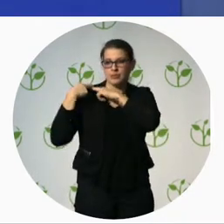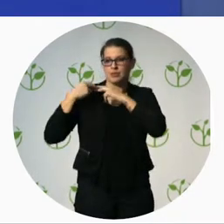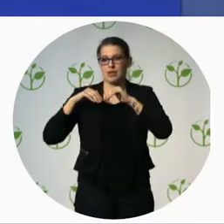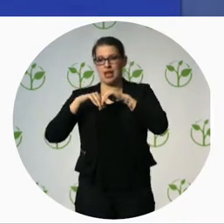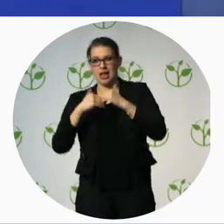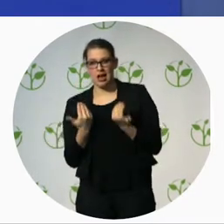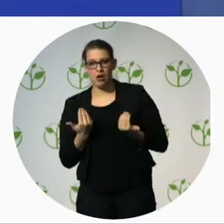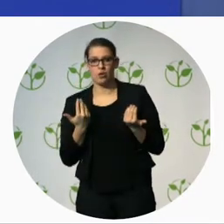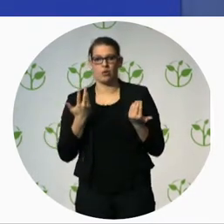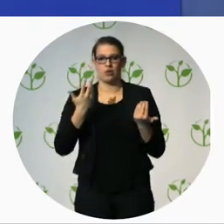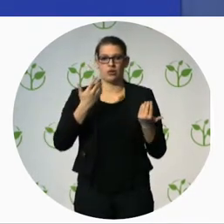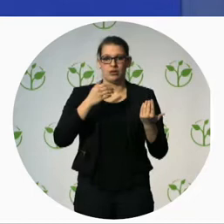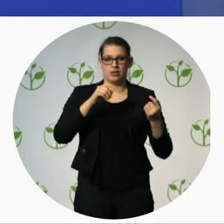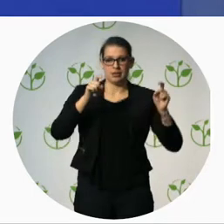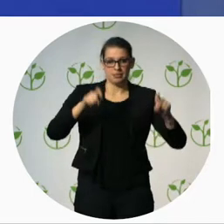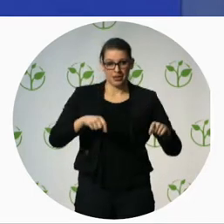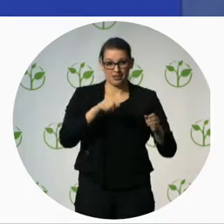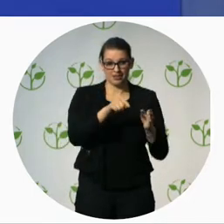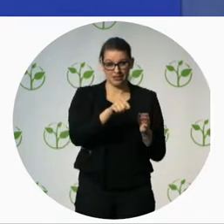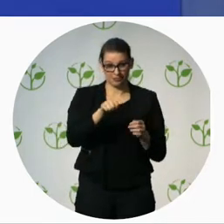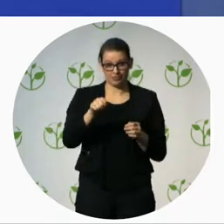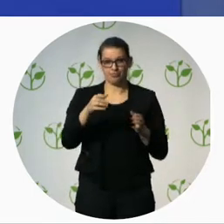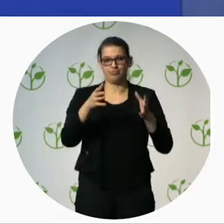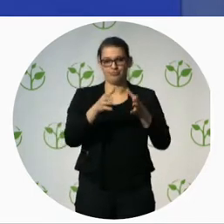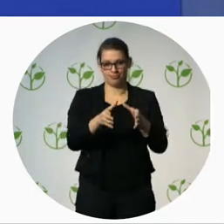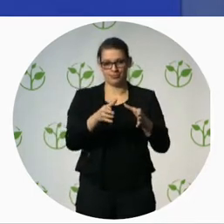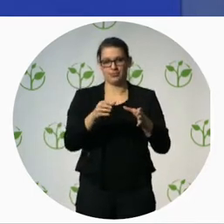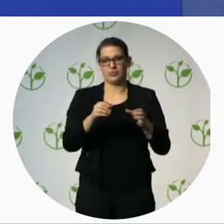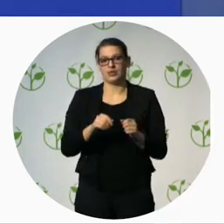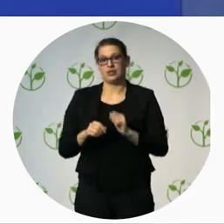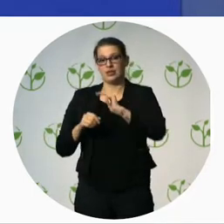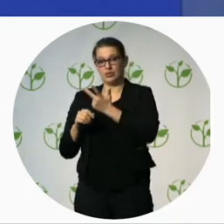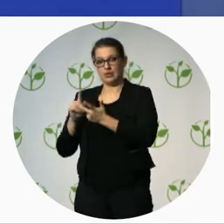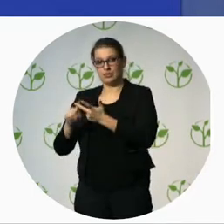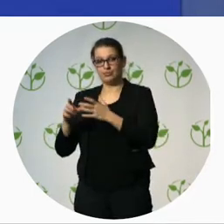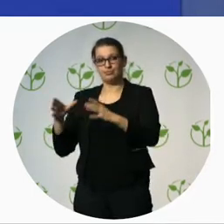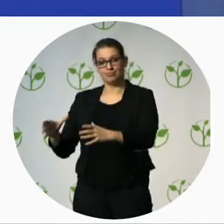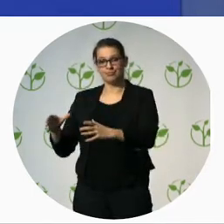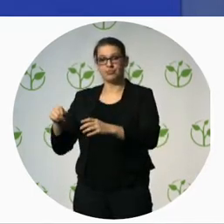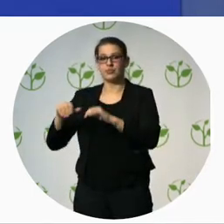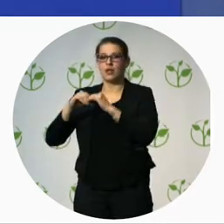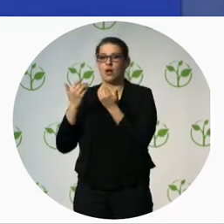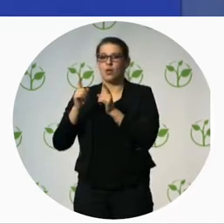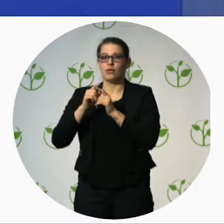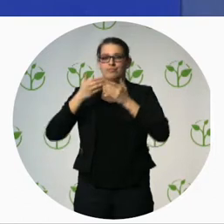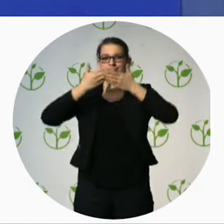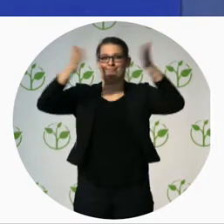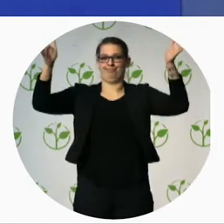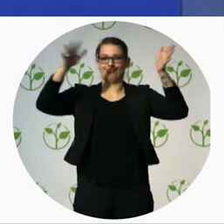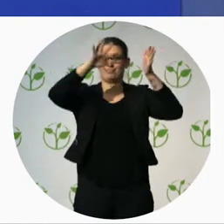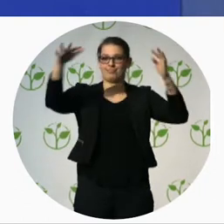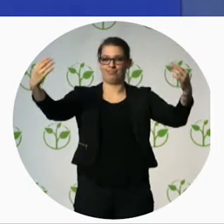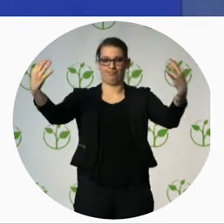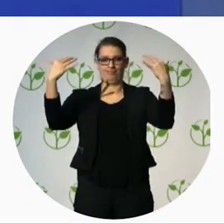leg. The second leg focuses on the public sector. And it says